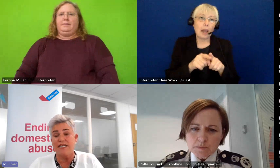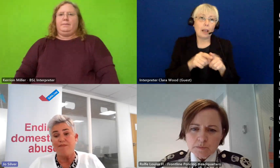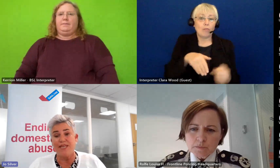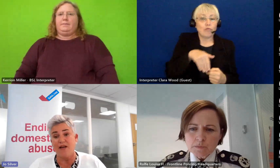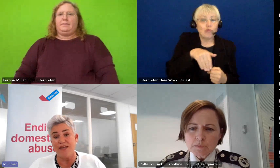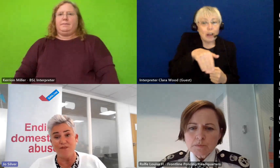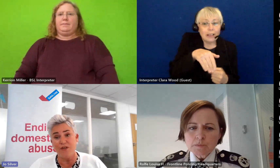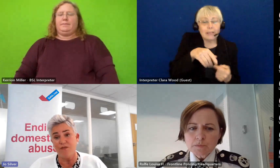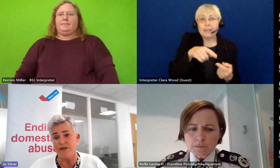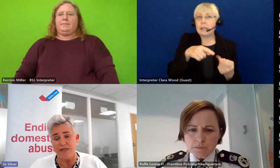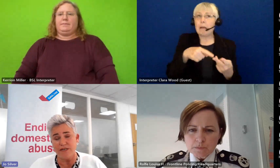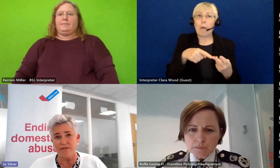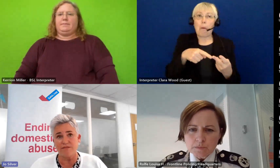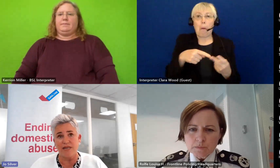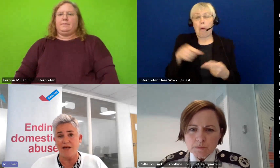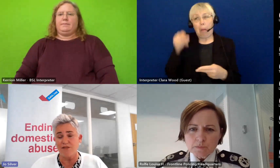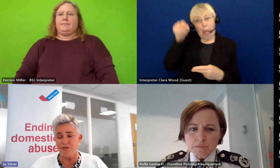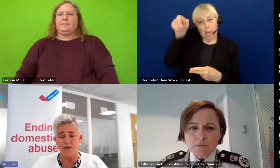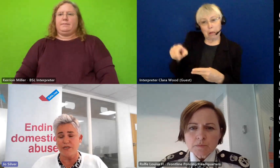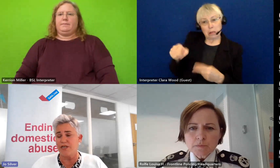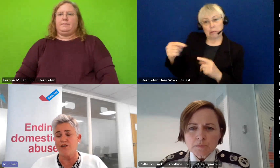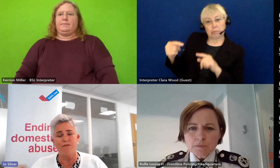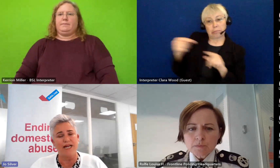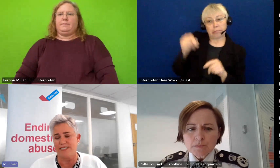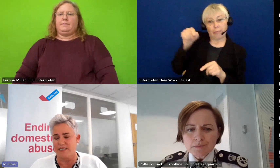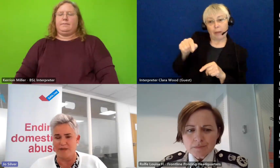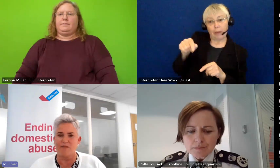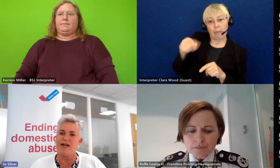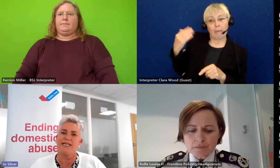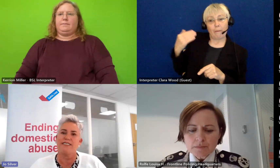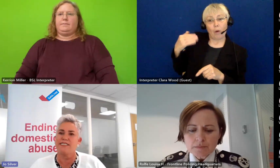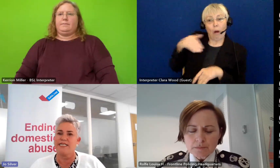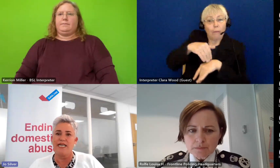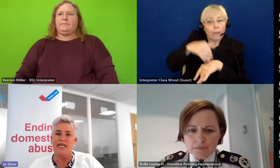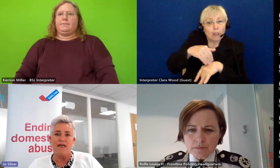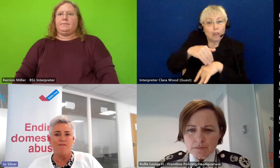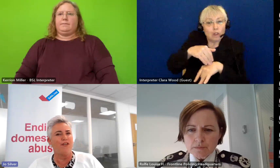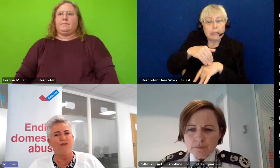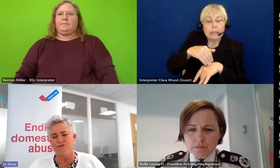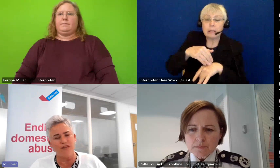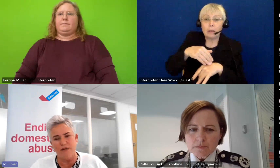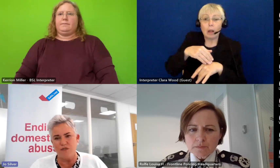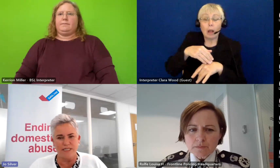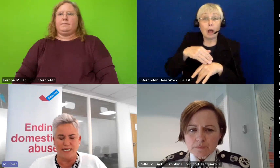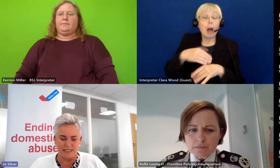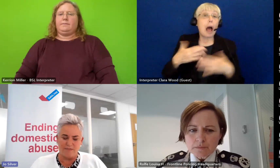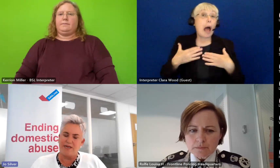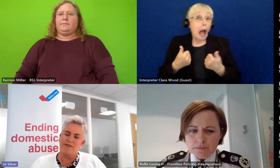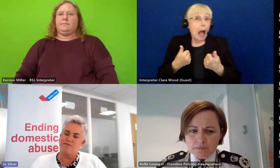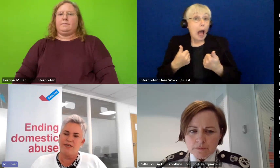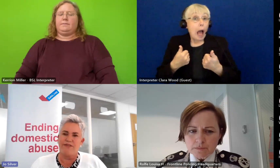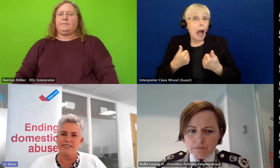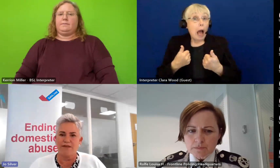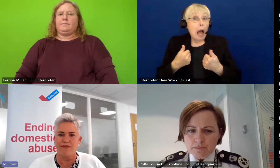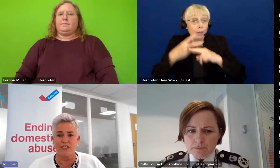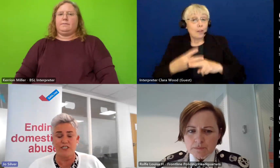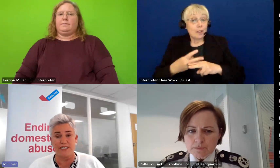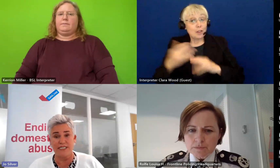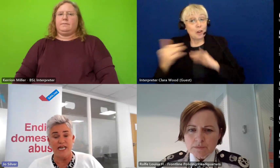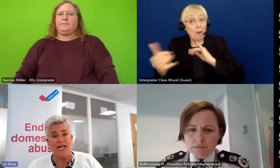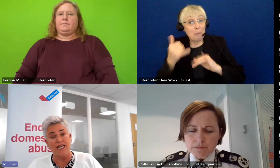convictions. Now, if you were a health worker, you might ask about pregnancy. but you really wouldn't ask about